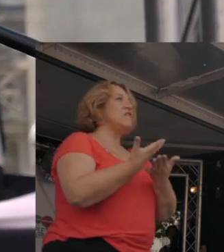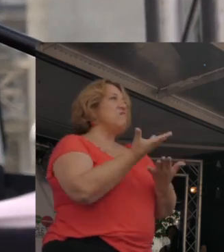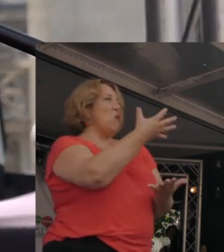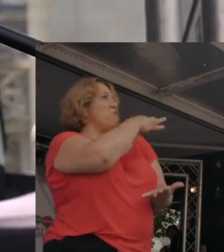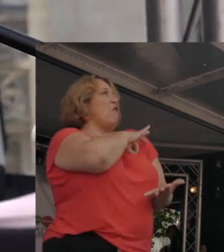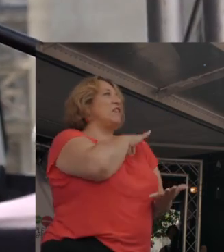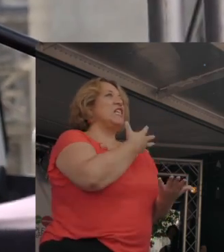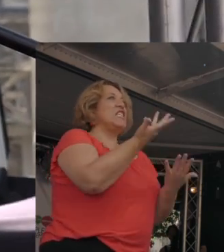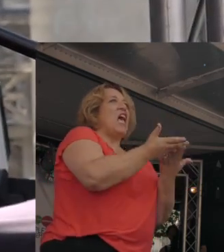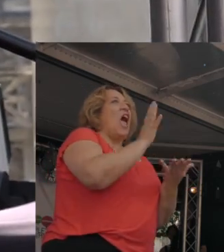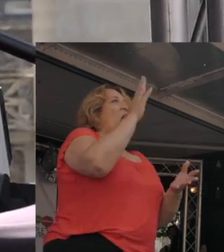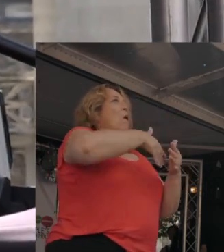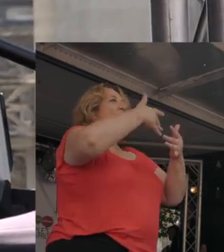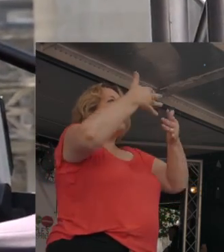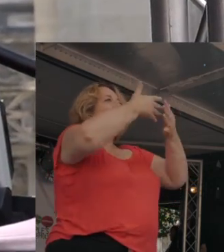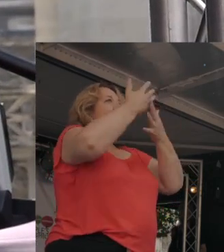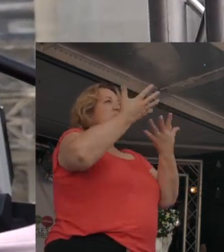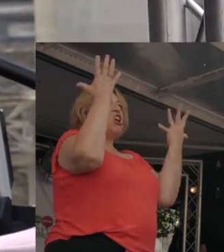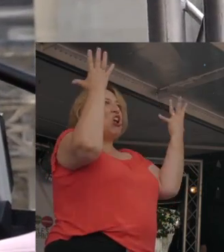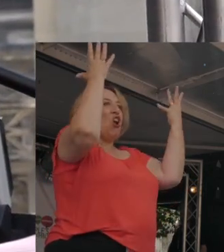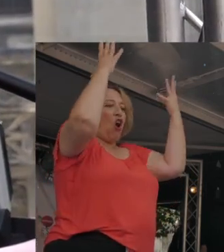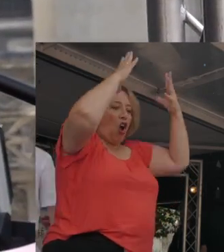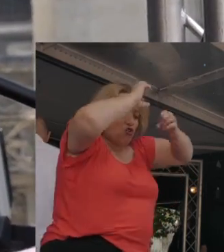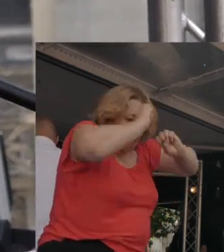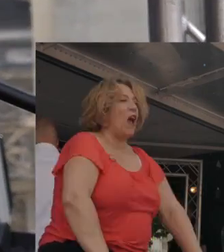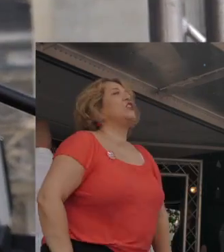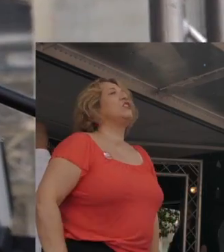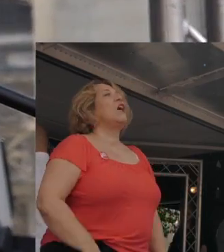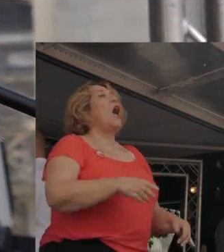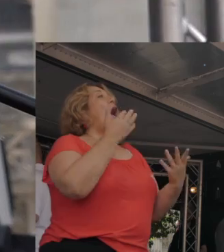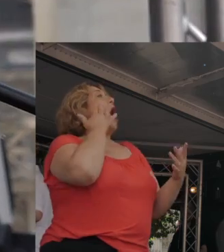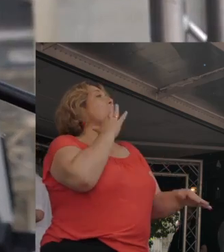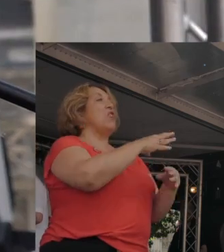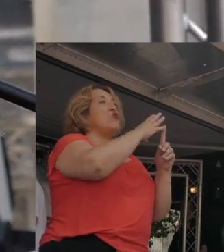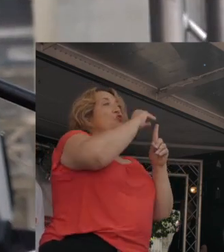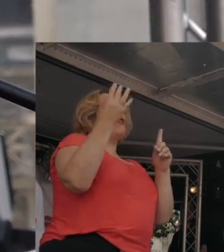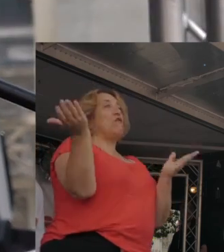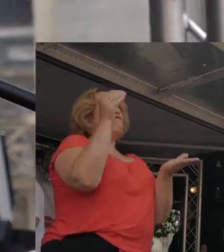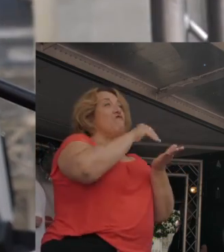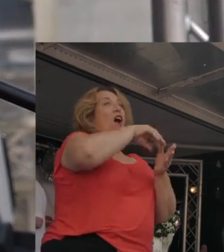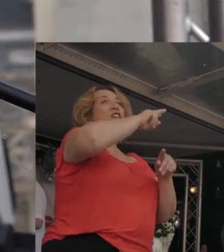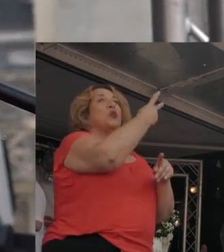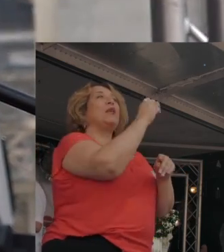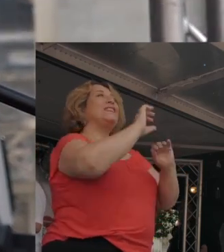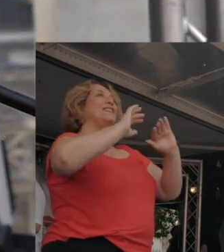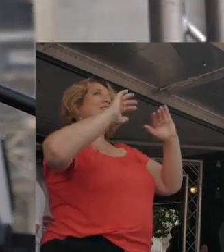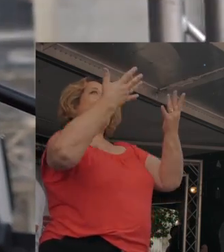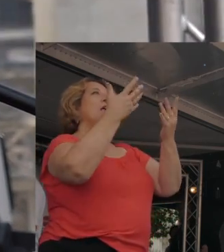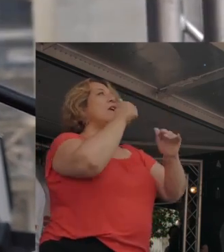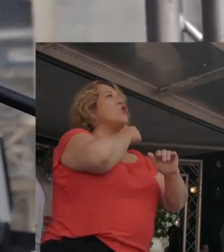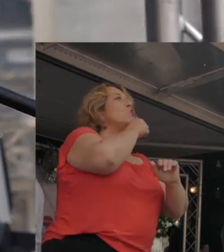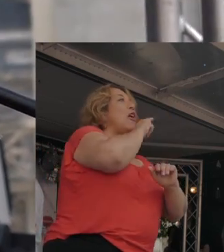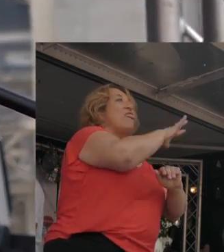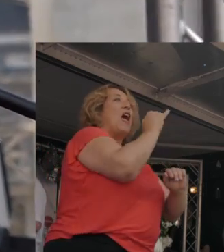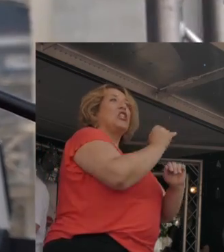our economy. And when the Tories came to power in 2010, they used that crisis as an